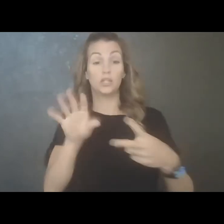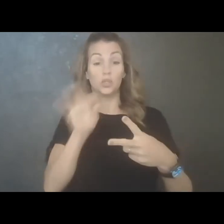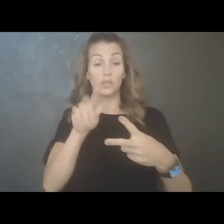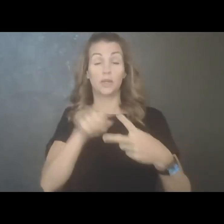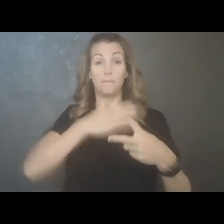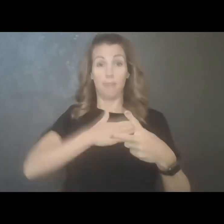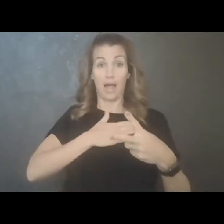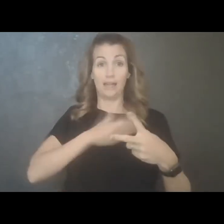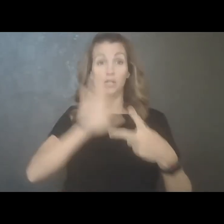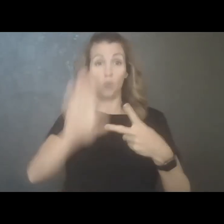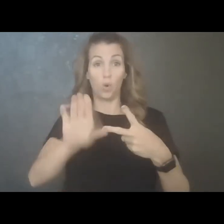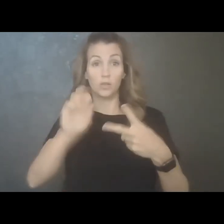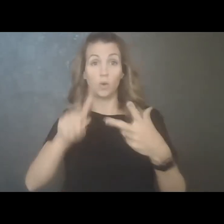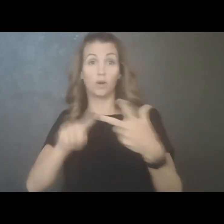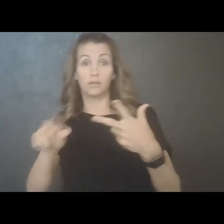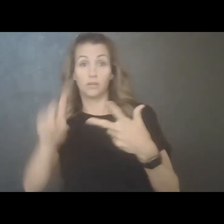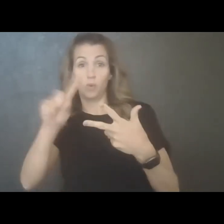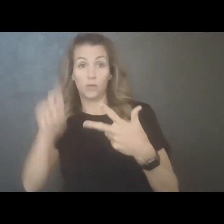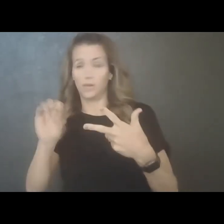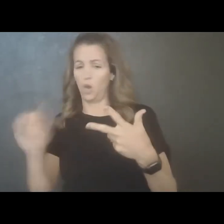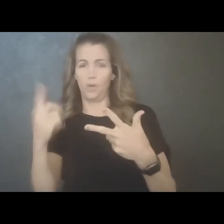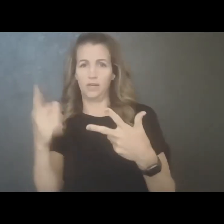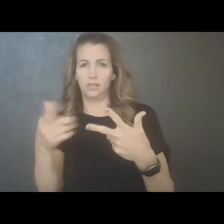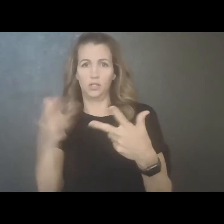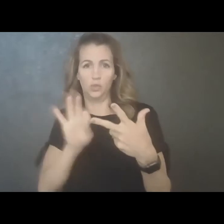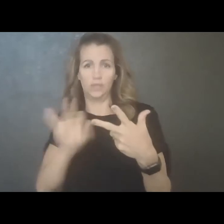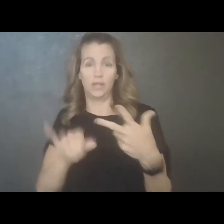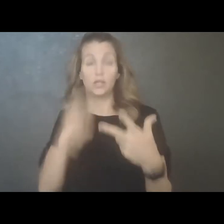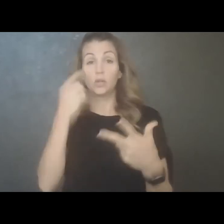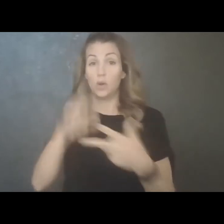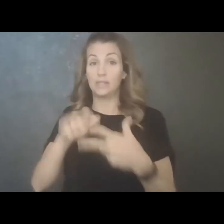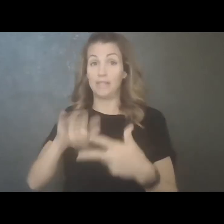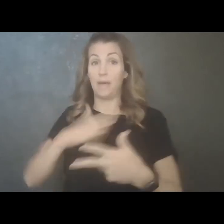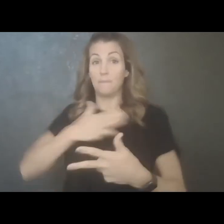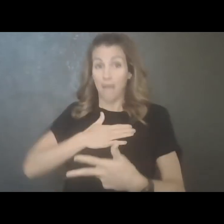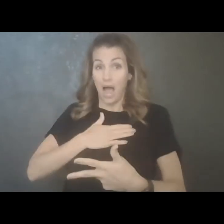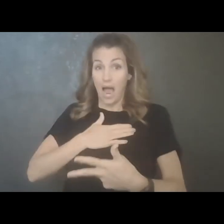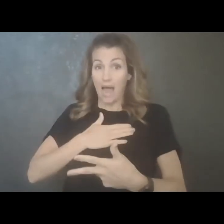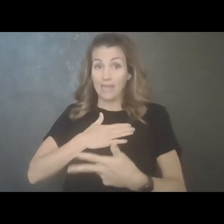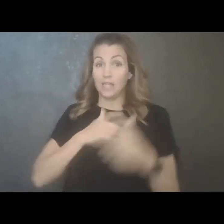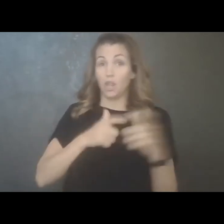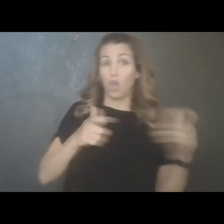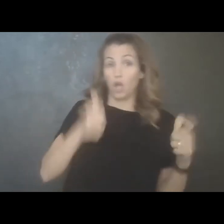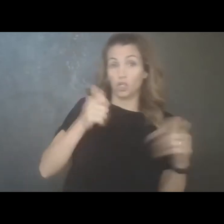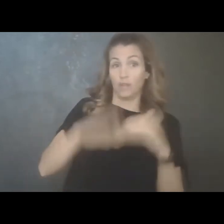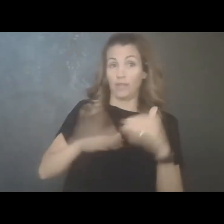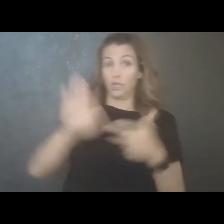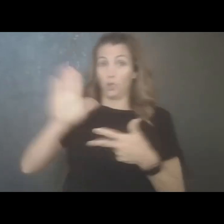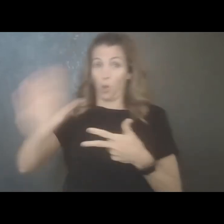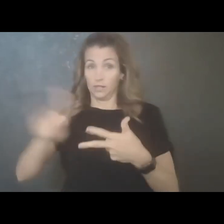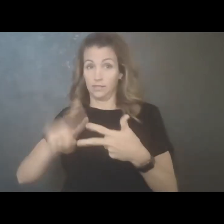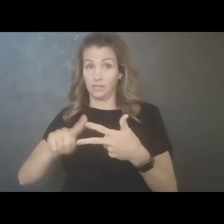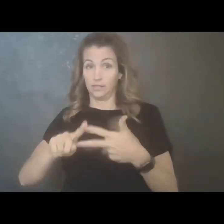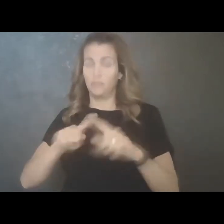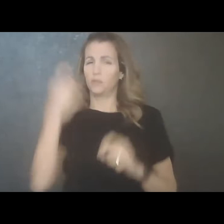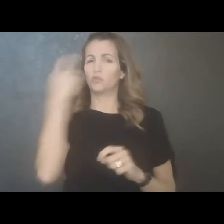this one with the question mark that no one ever chooses. Now you're going to notice that mine is substantially larger than yours, but there is a reason for